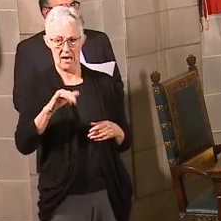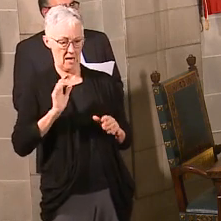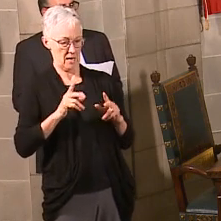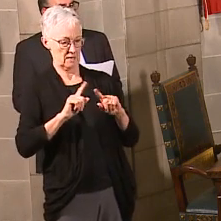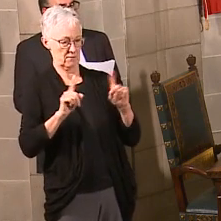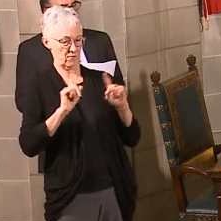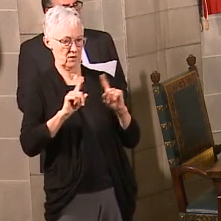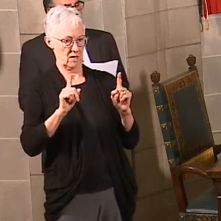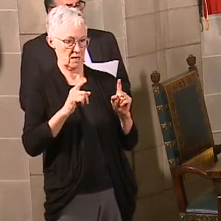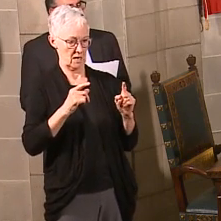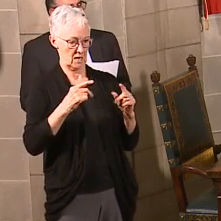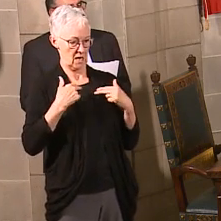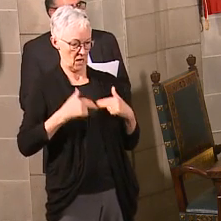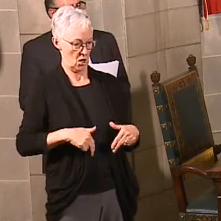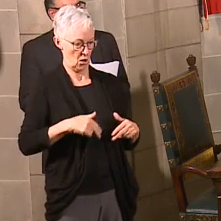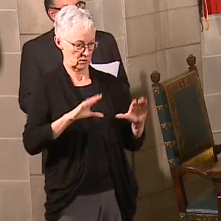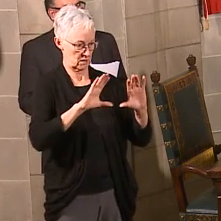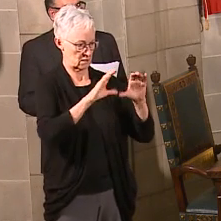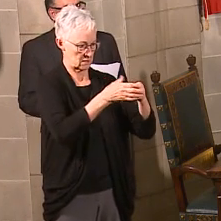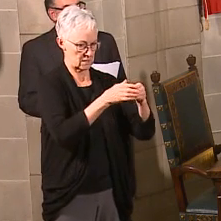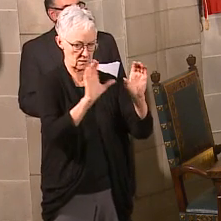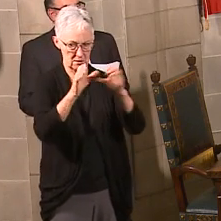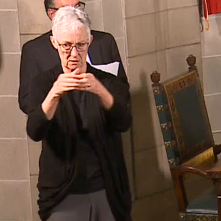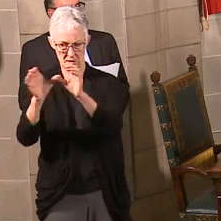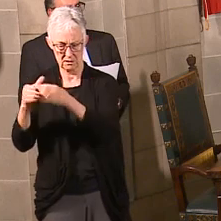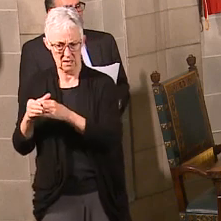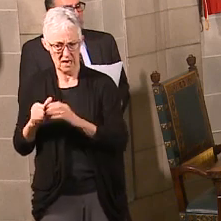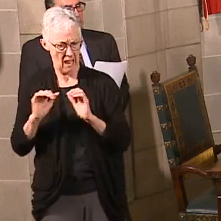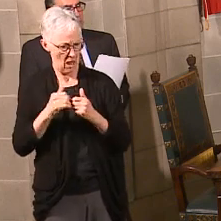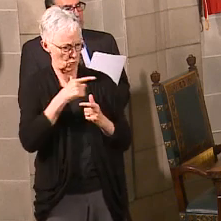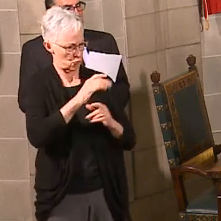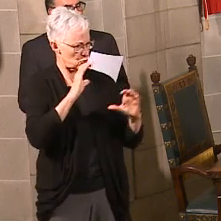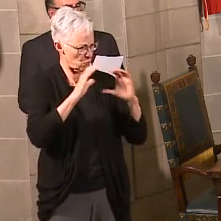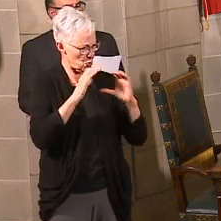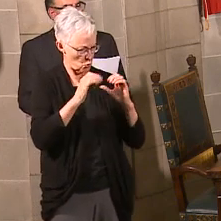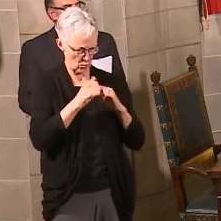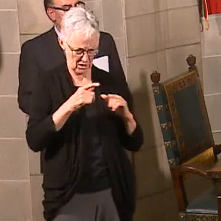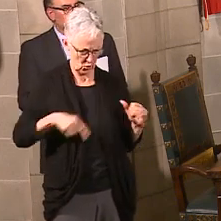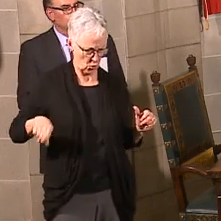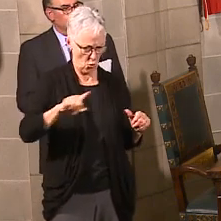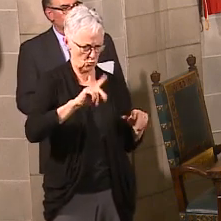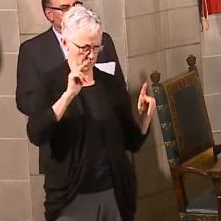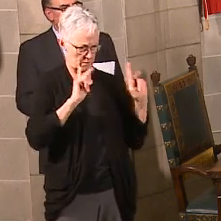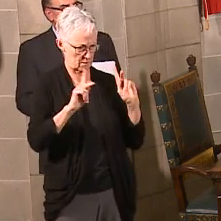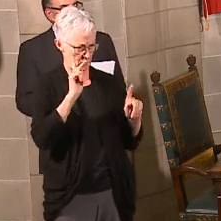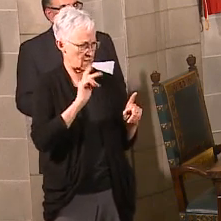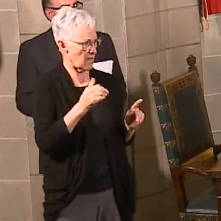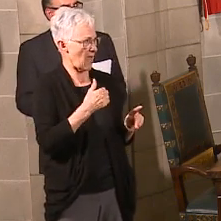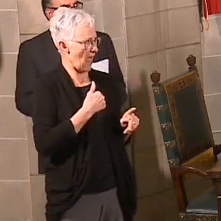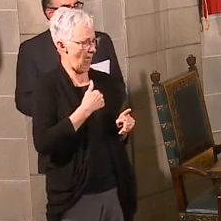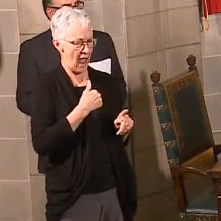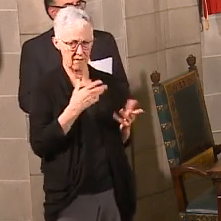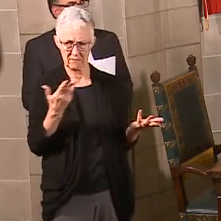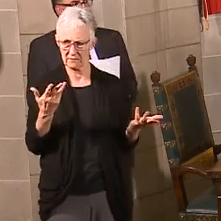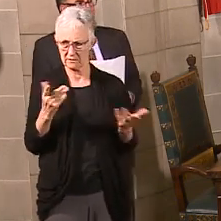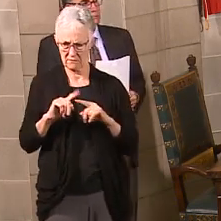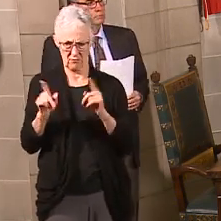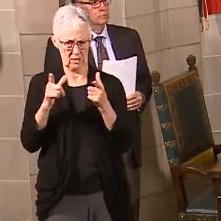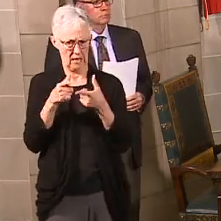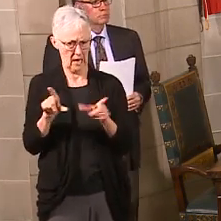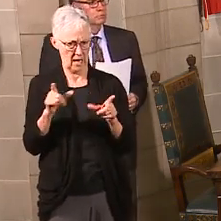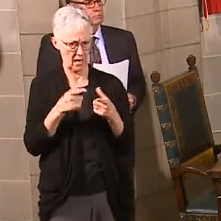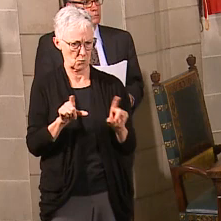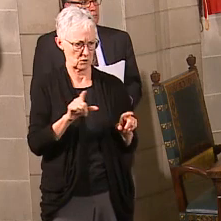districts? In GI, there are Hispanic, Somalians, et cetera. So this is actually, there's a lot of stuff going on with this one in particular. So